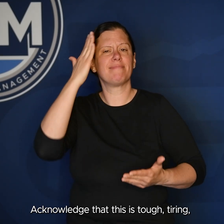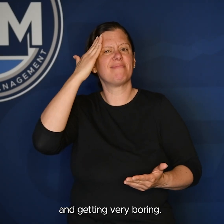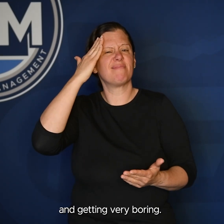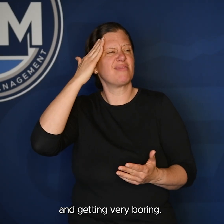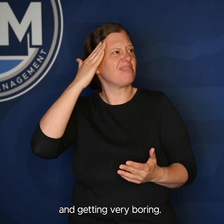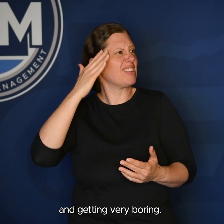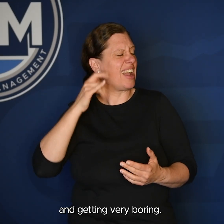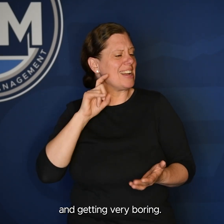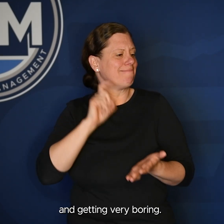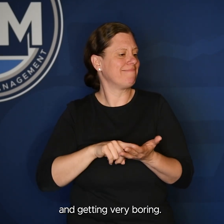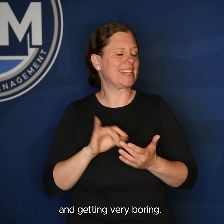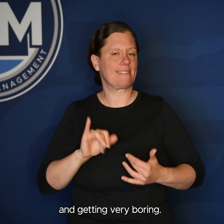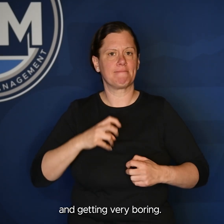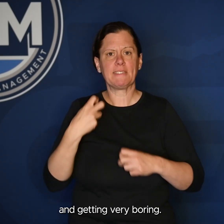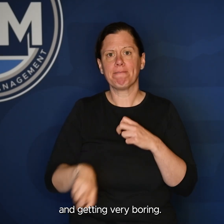and getting very boring.